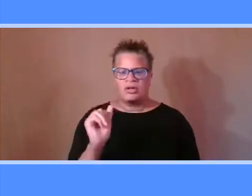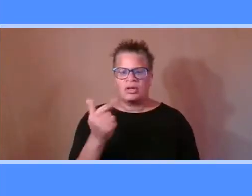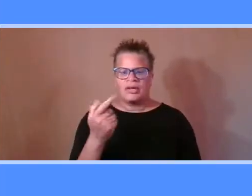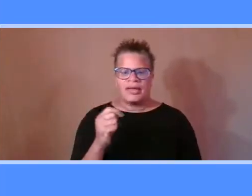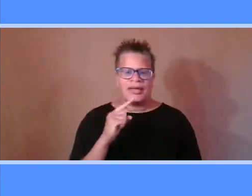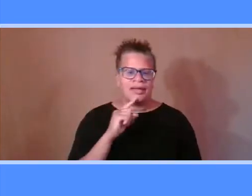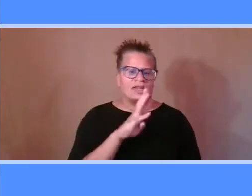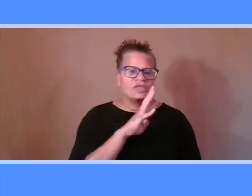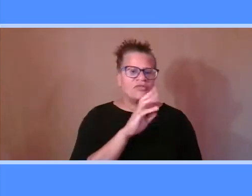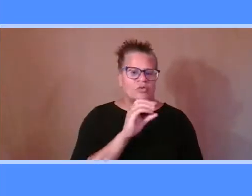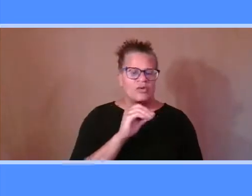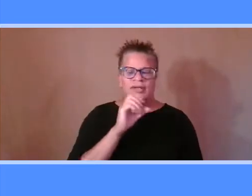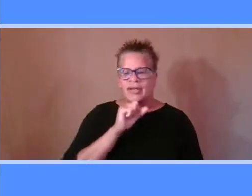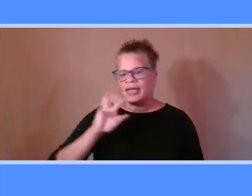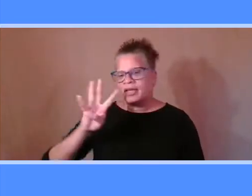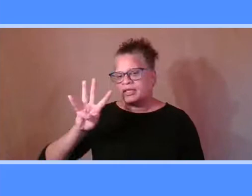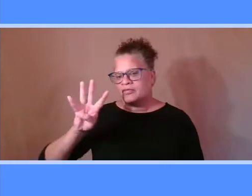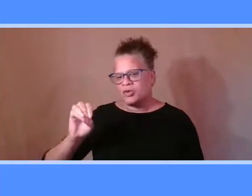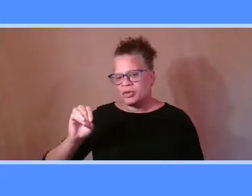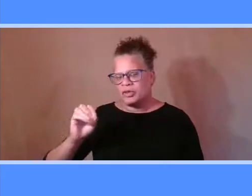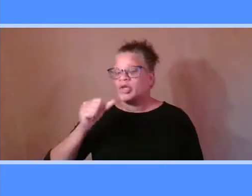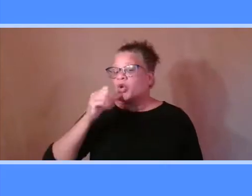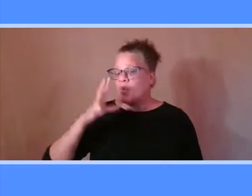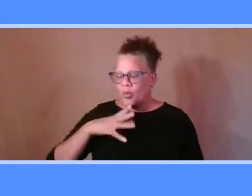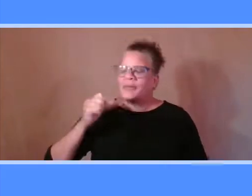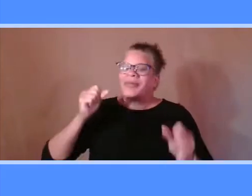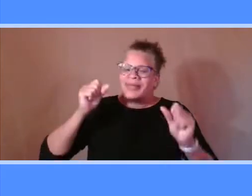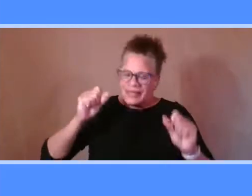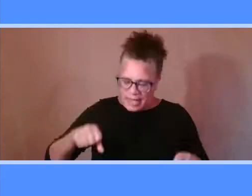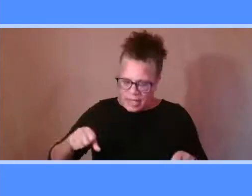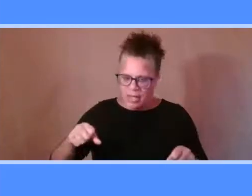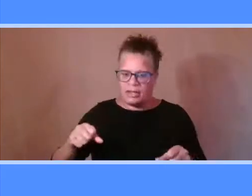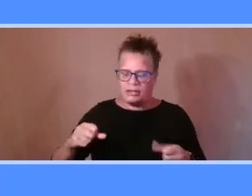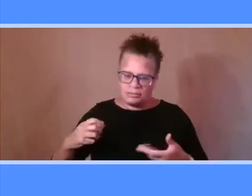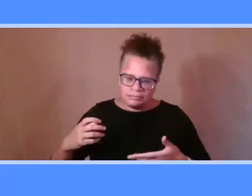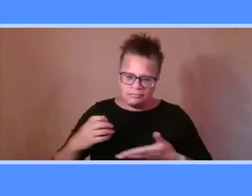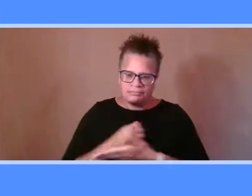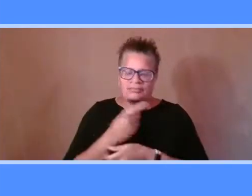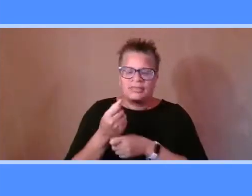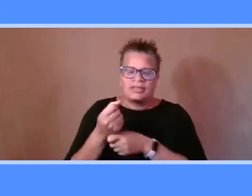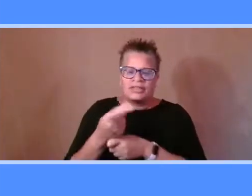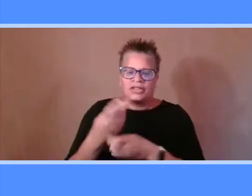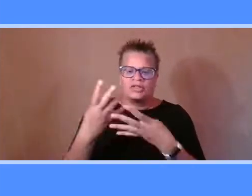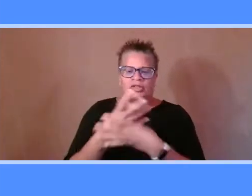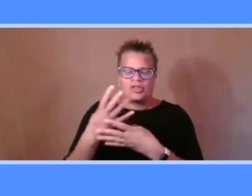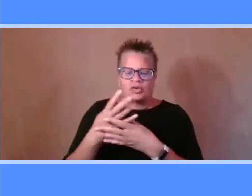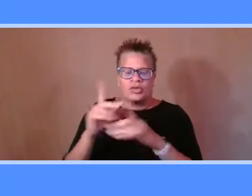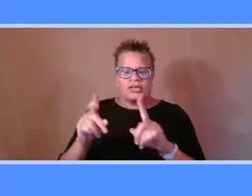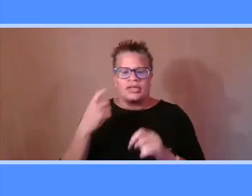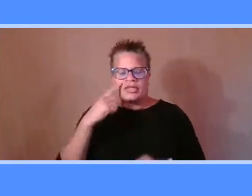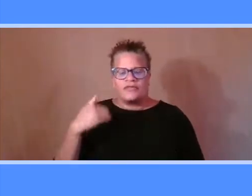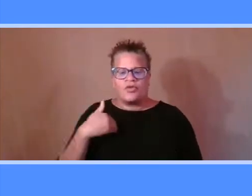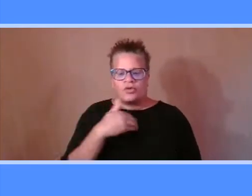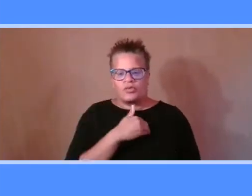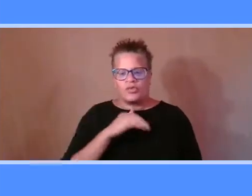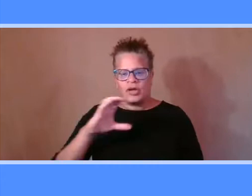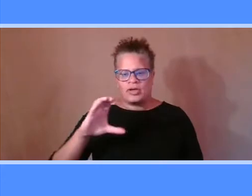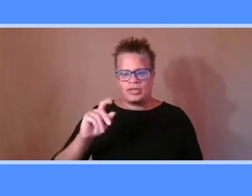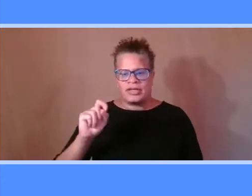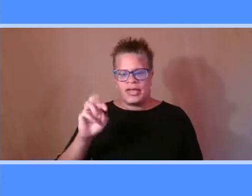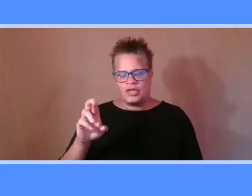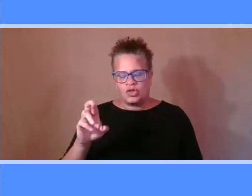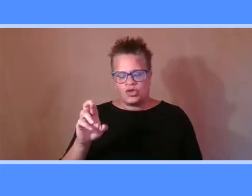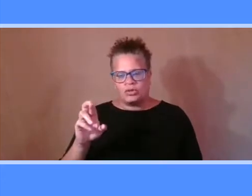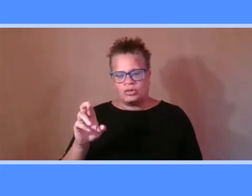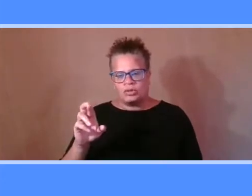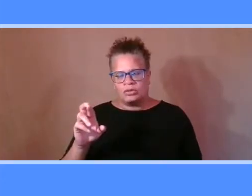40, women can start to receive yearly screening tests for breast cancer. And